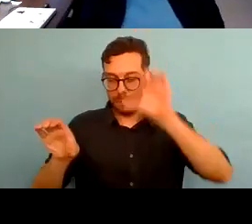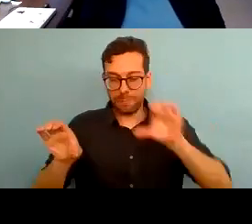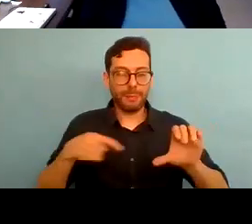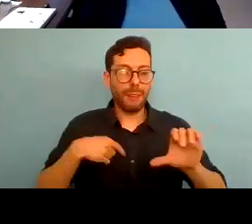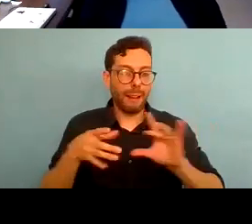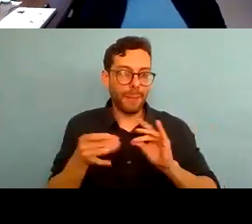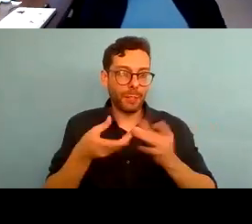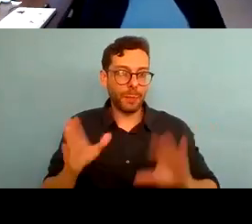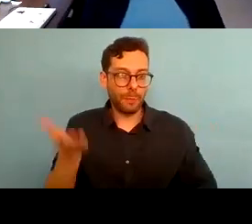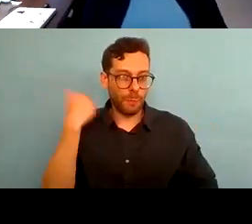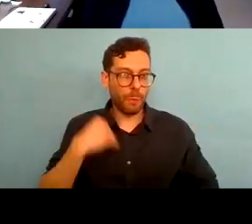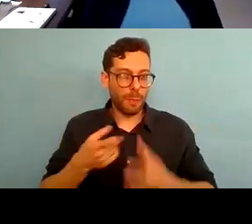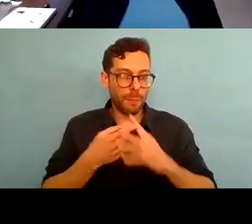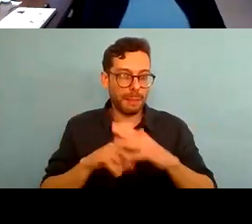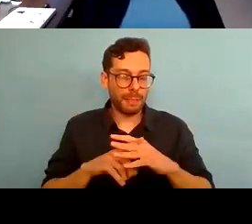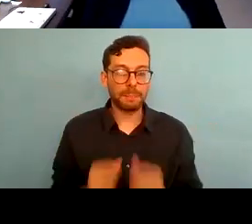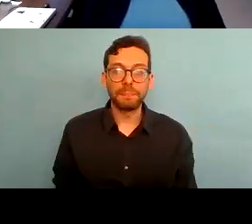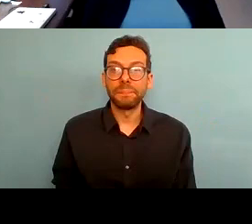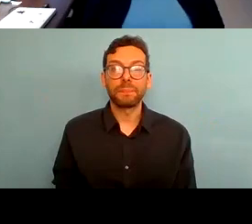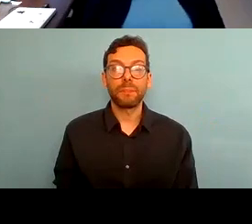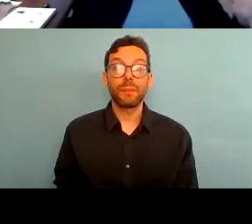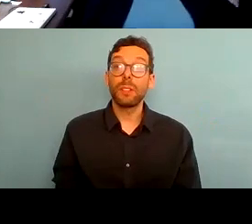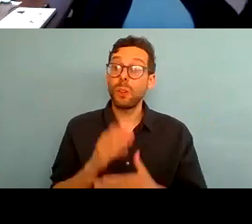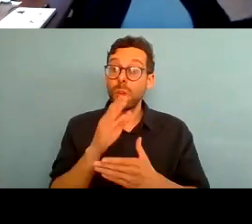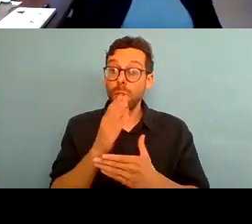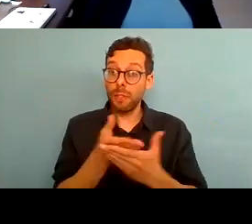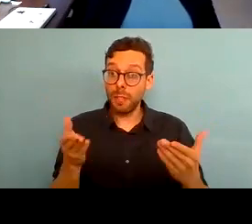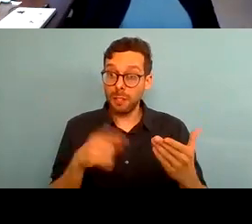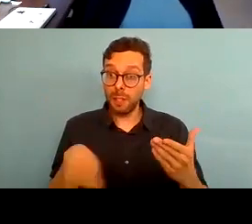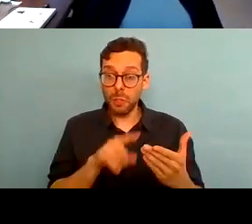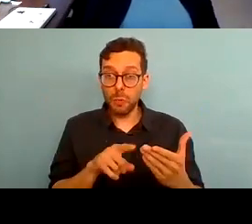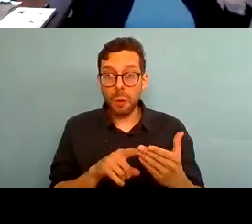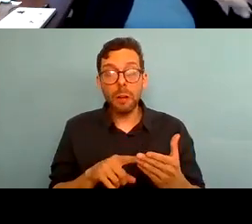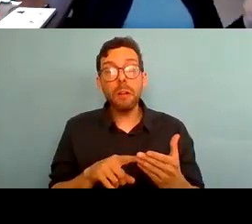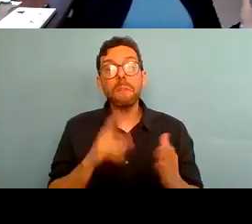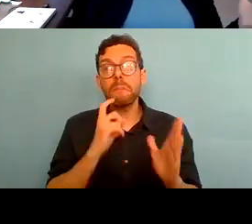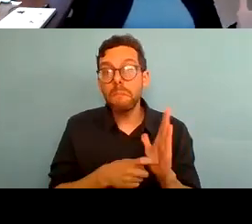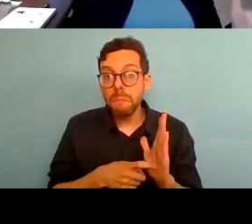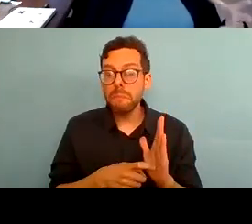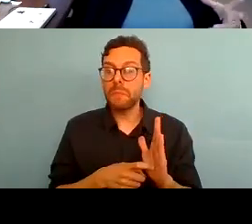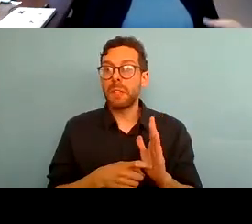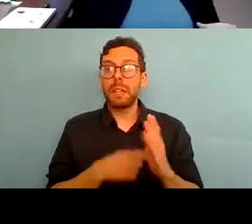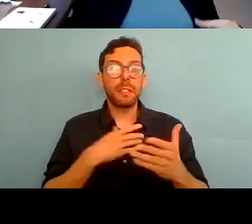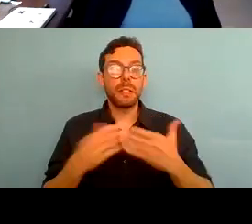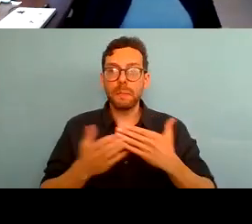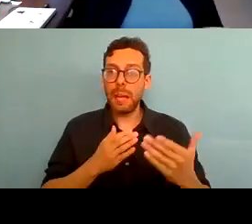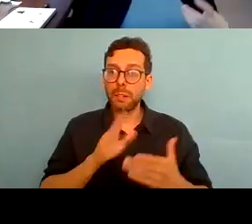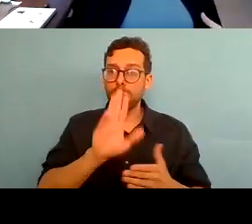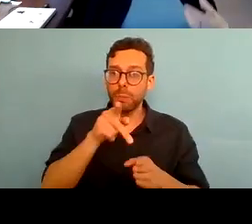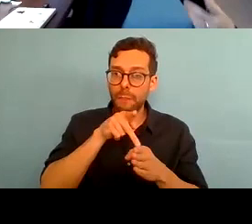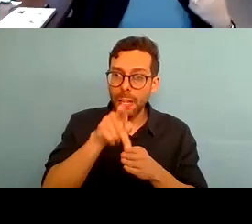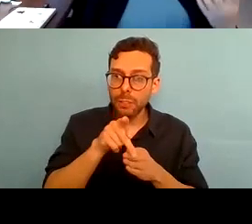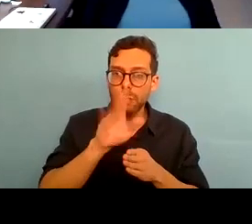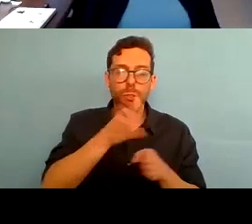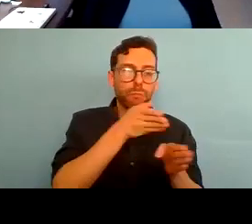mind. Okay, so what are some things you can be looking for? Again, no matter what type of profession or space you're coming to this talk from, these